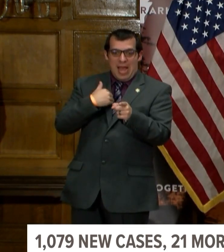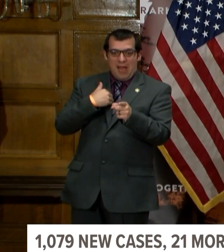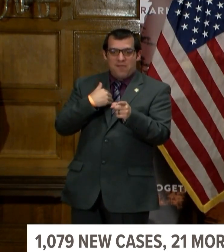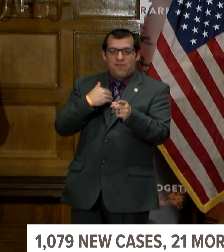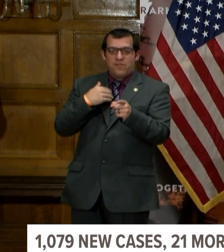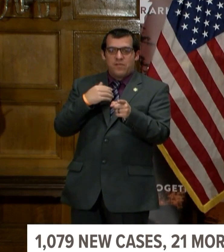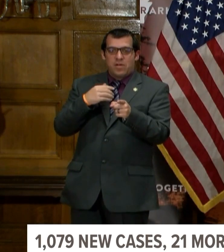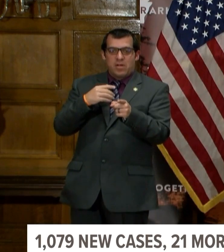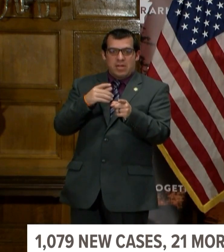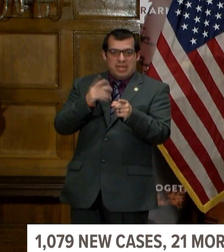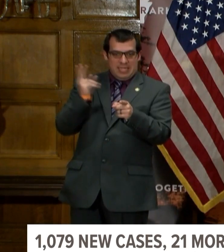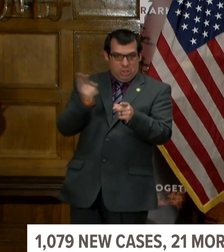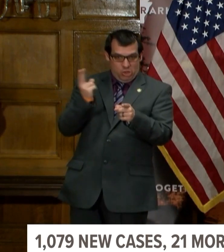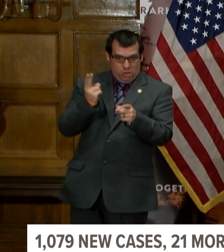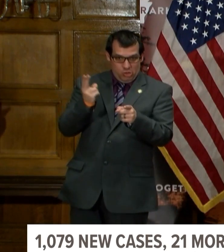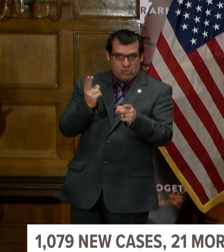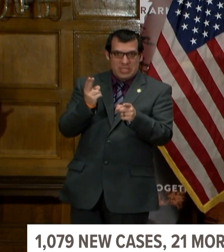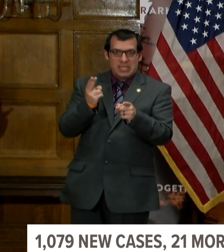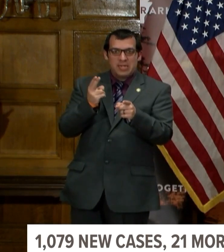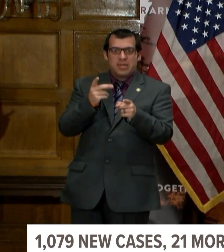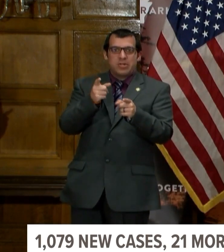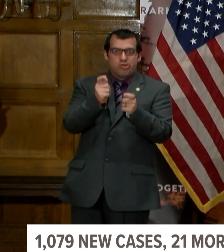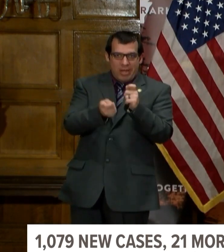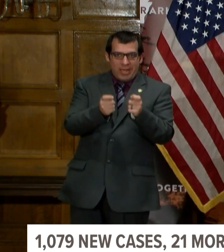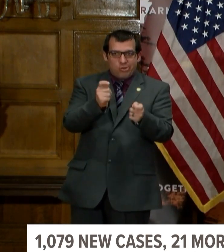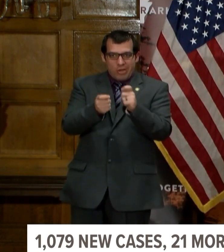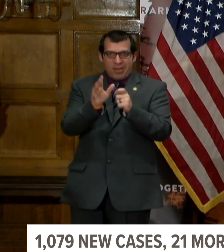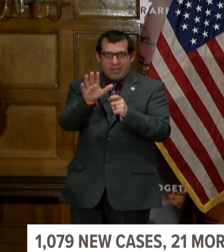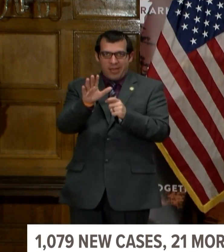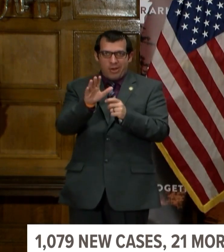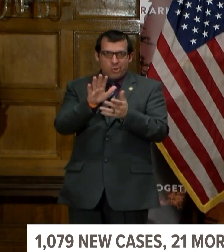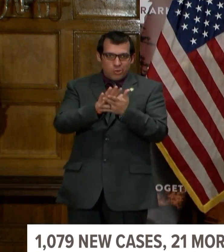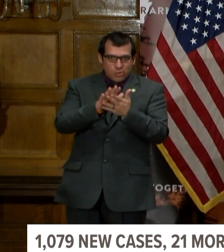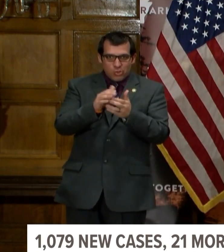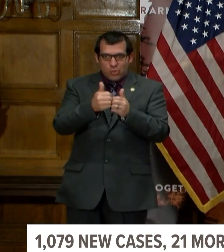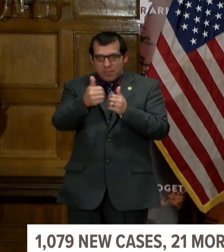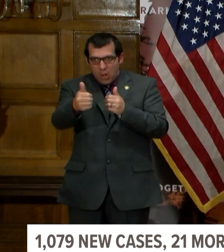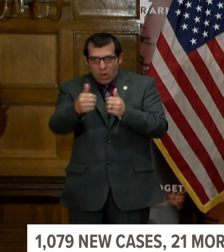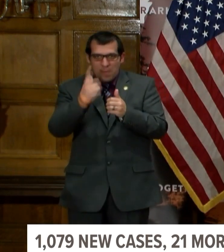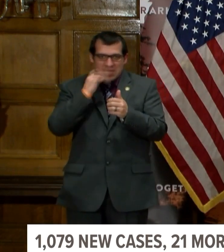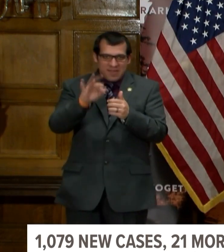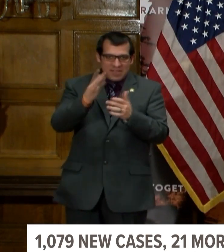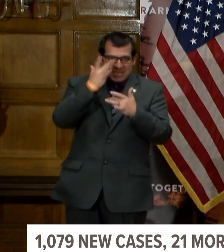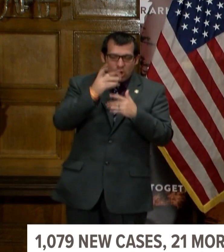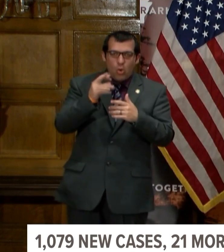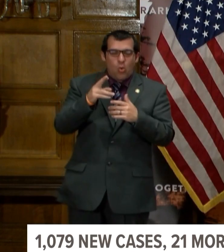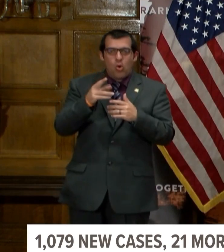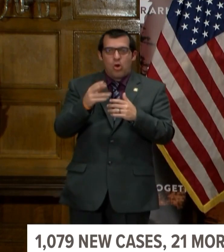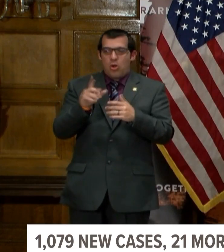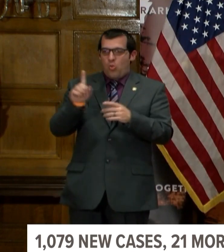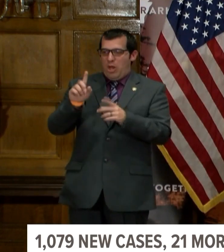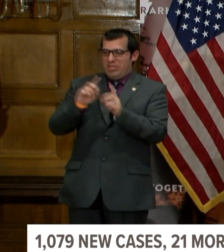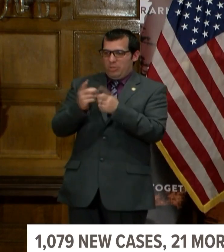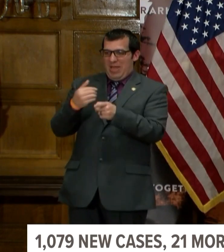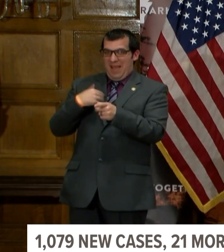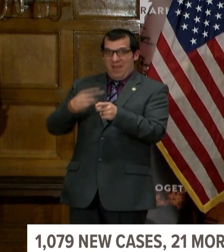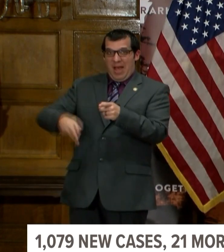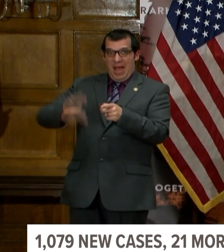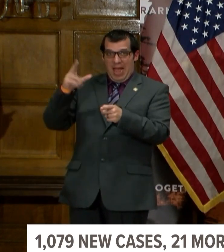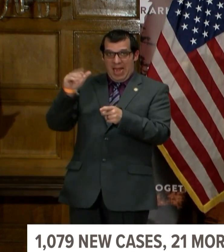a history of on-site modifications, districts that may have a current high case